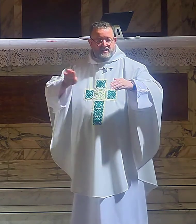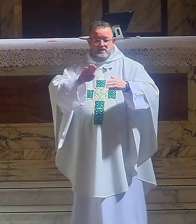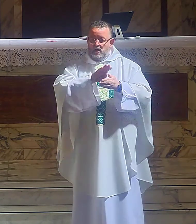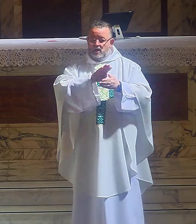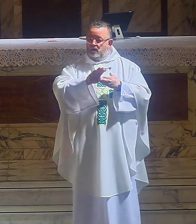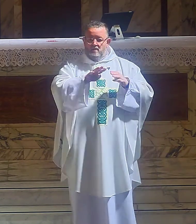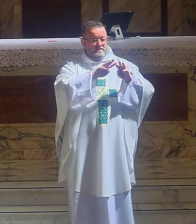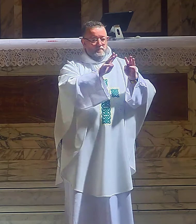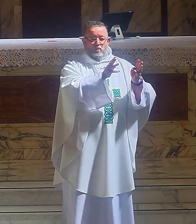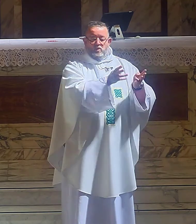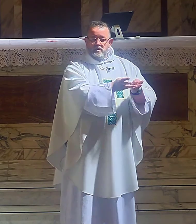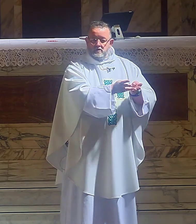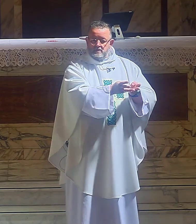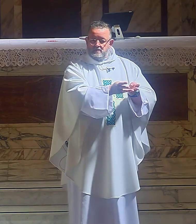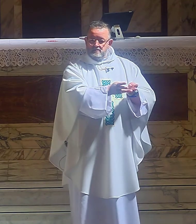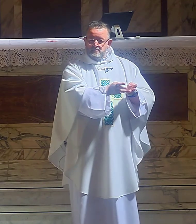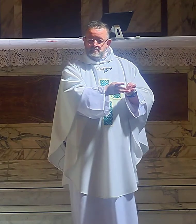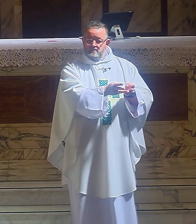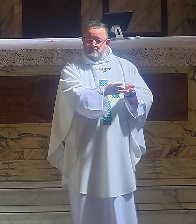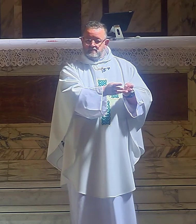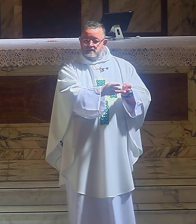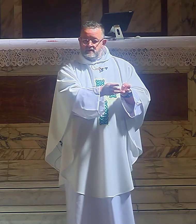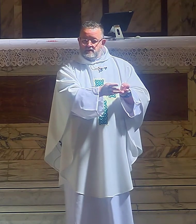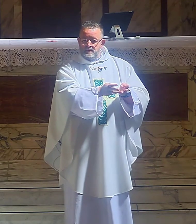apart from the world.